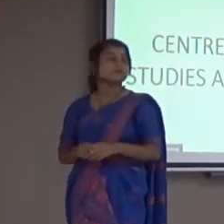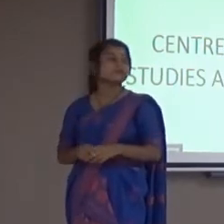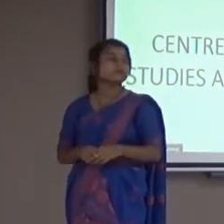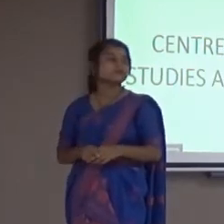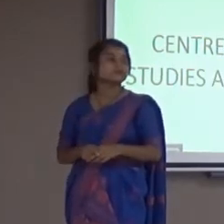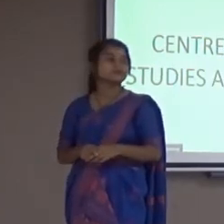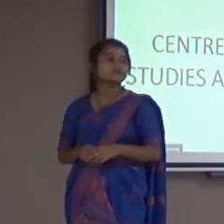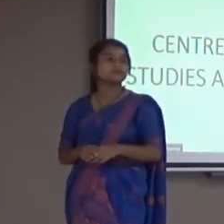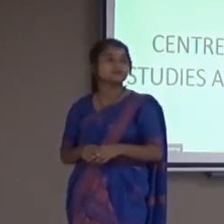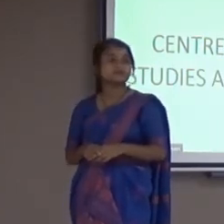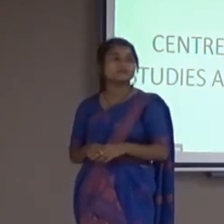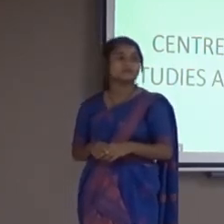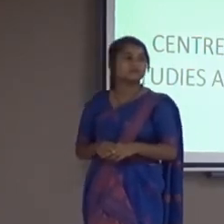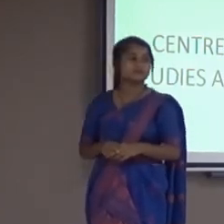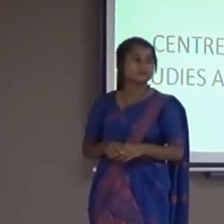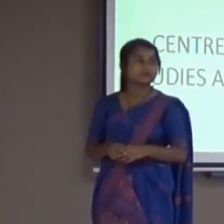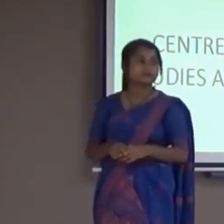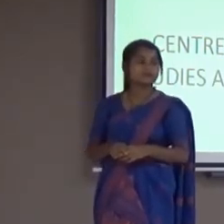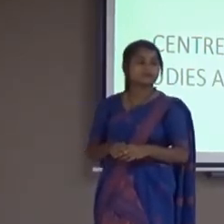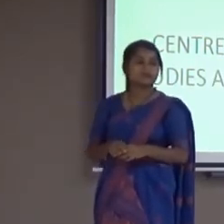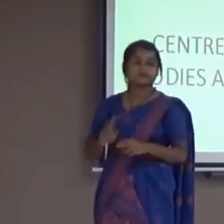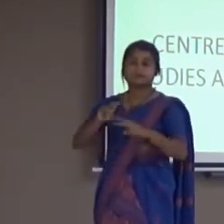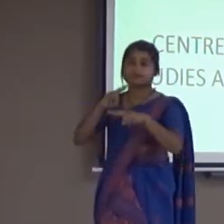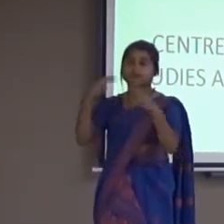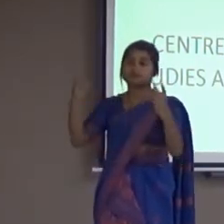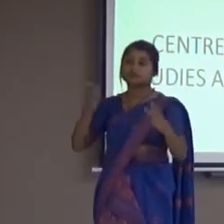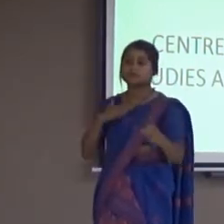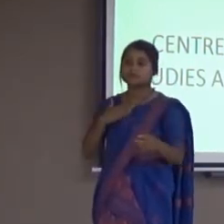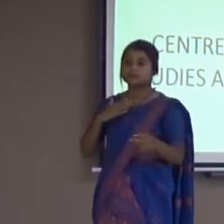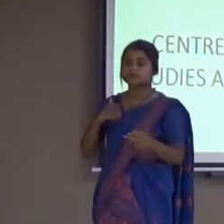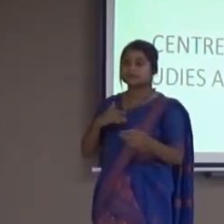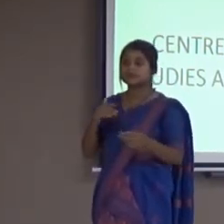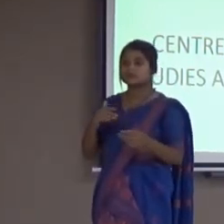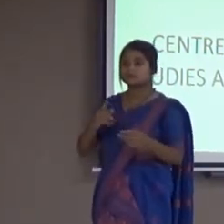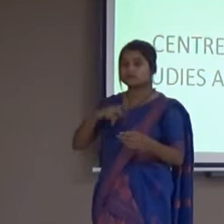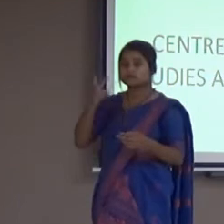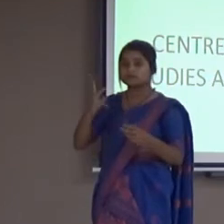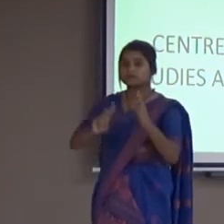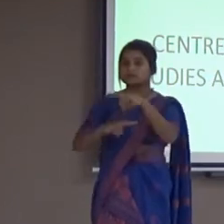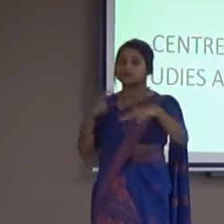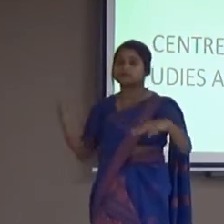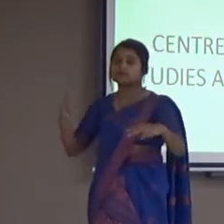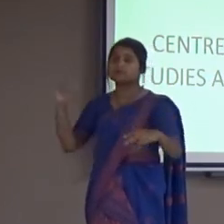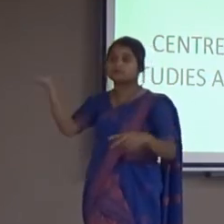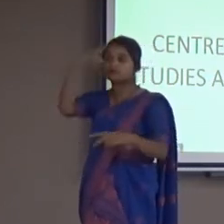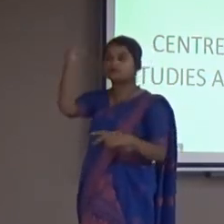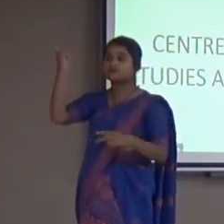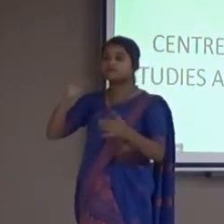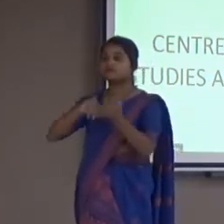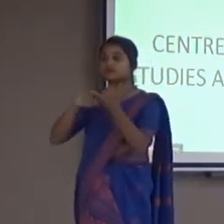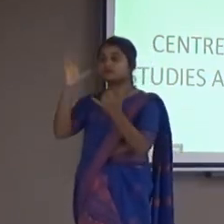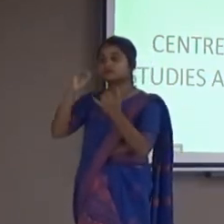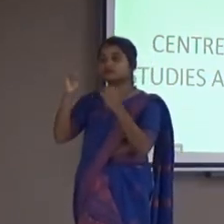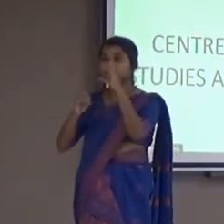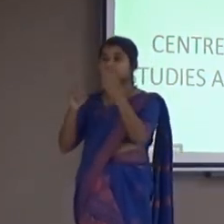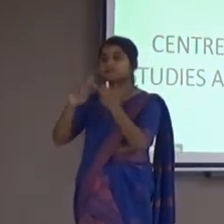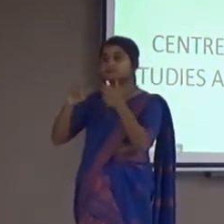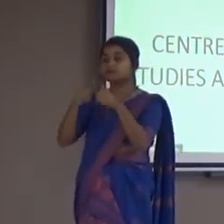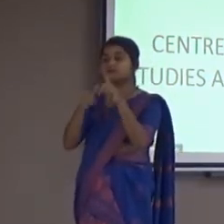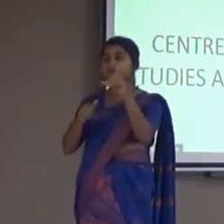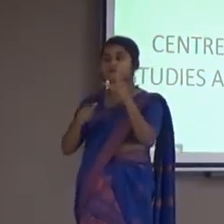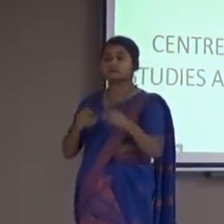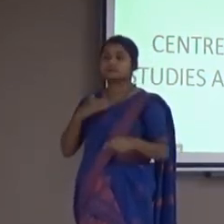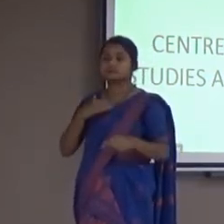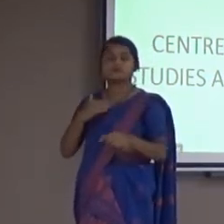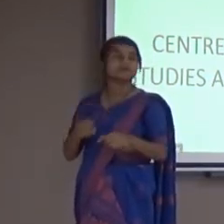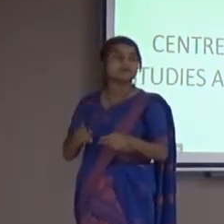of requirement or attitude. And I believe Ritu is the changing social or societal attitude. So until and